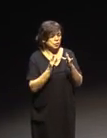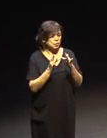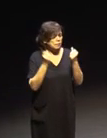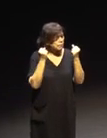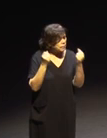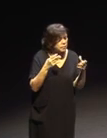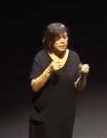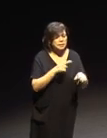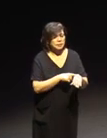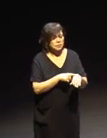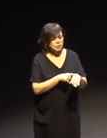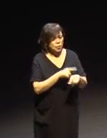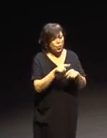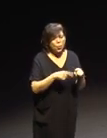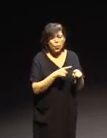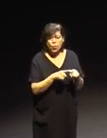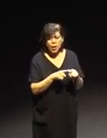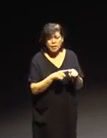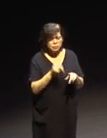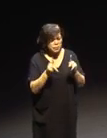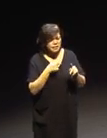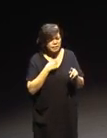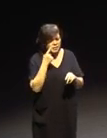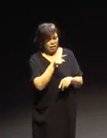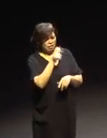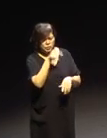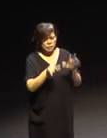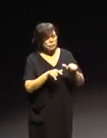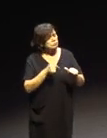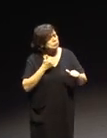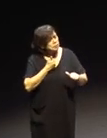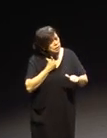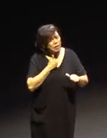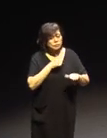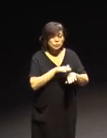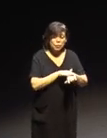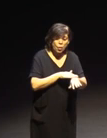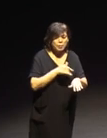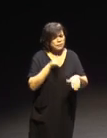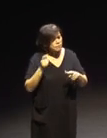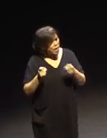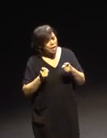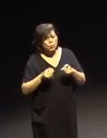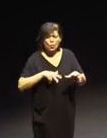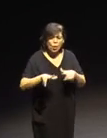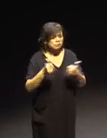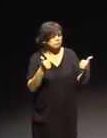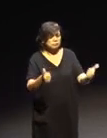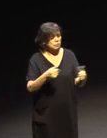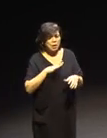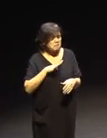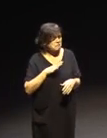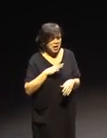know, where it was completely non-judgmental, it was at your own pace, if you wanted to walk around, you could. We had one of our students just